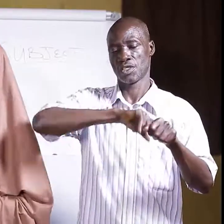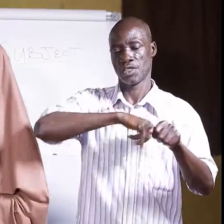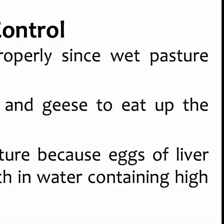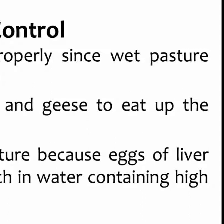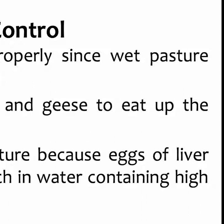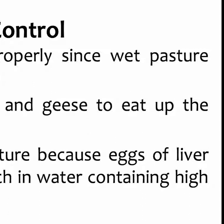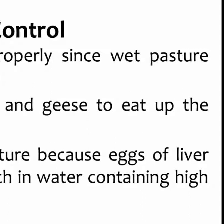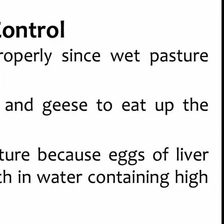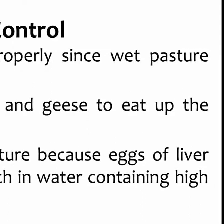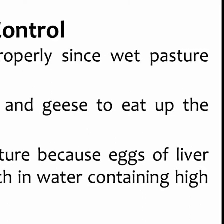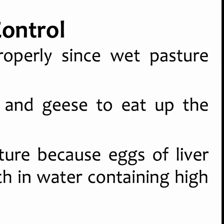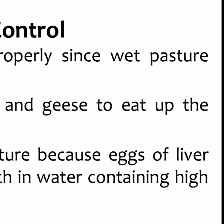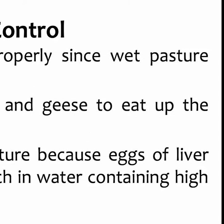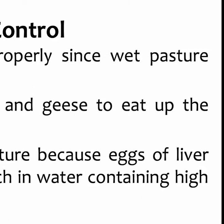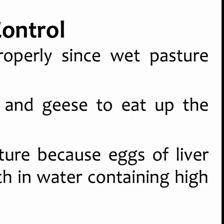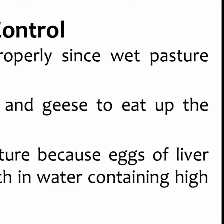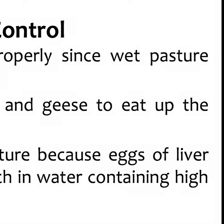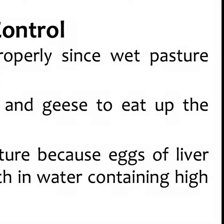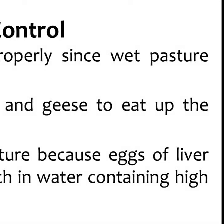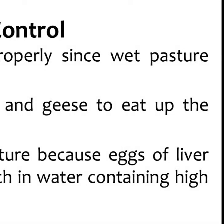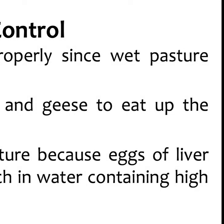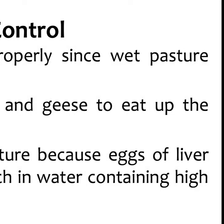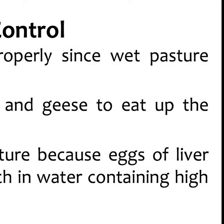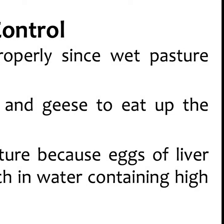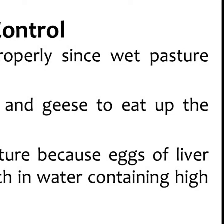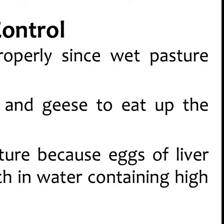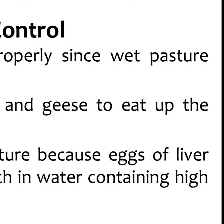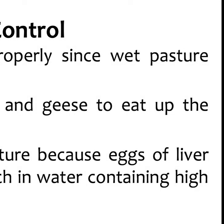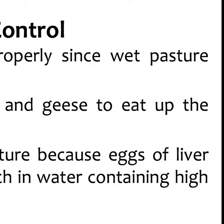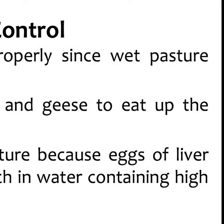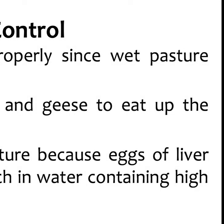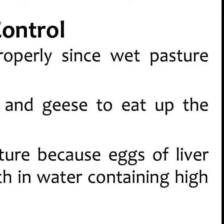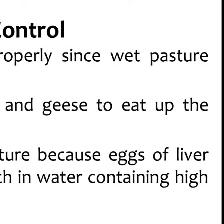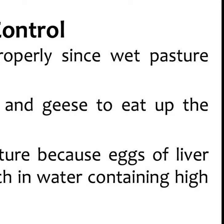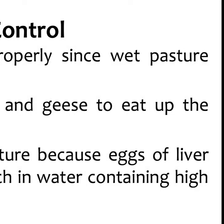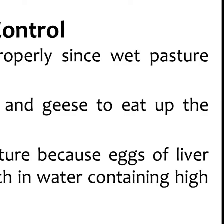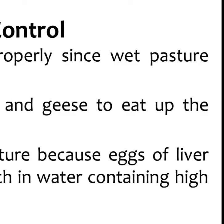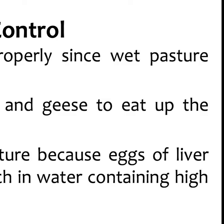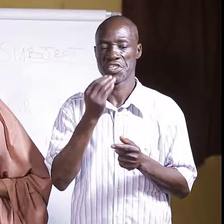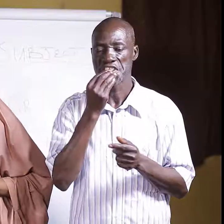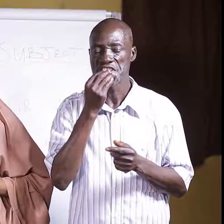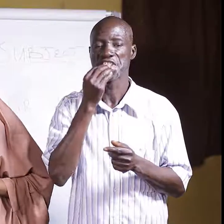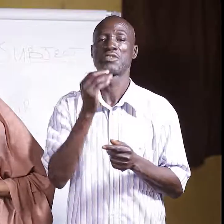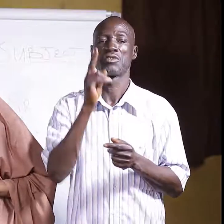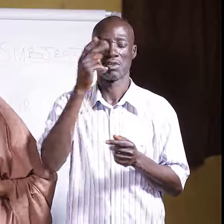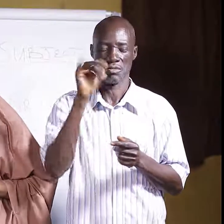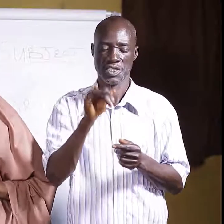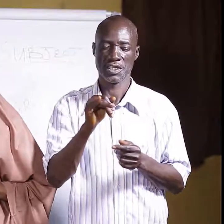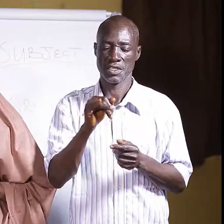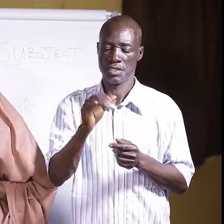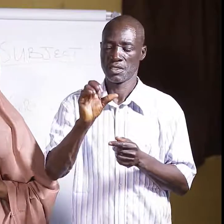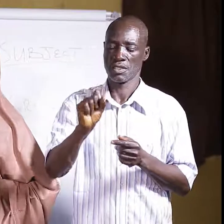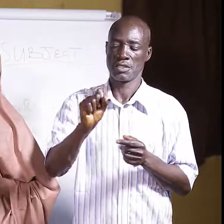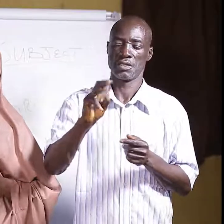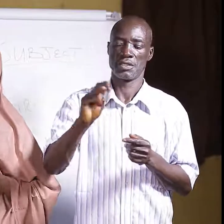them. Secondly, introduce ducks and geese to eat up the snails. Sometimes you